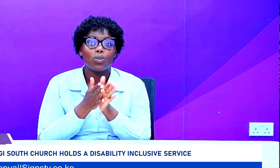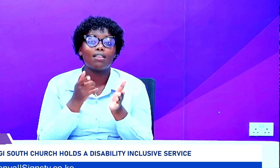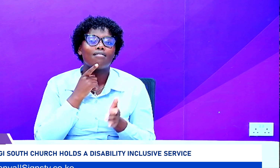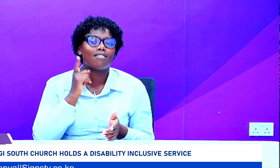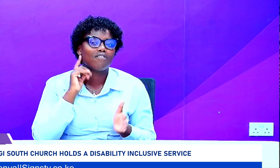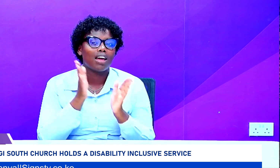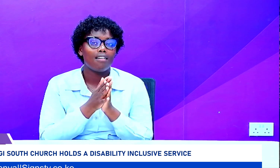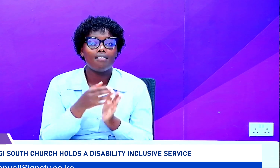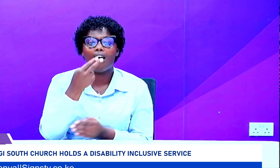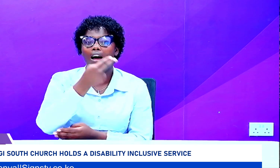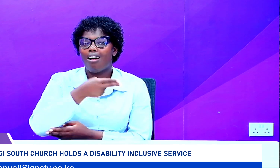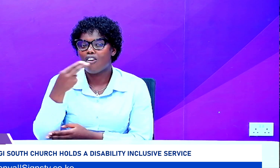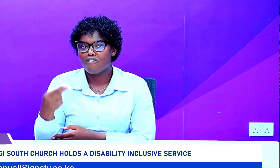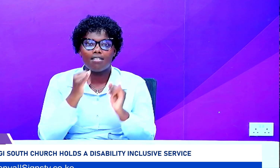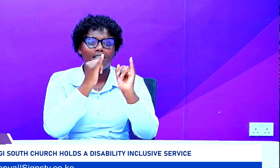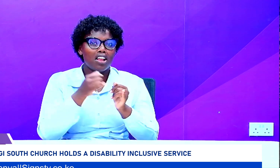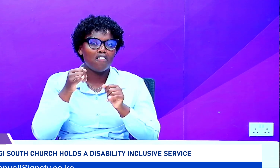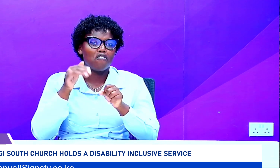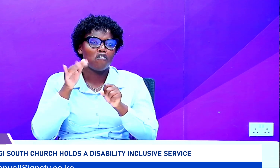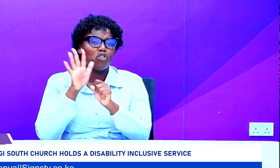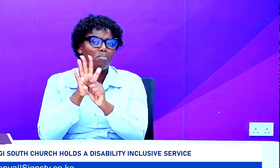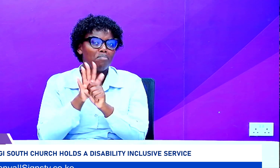mainstream faith institutions.